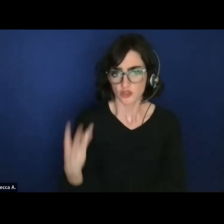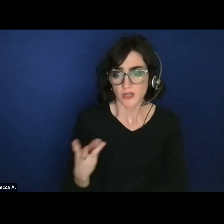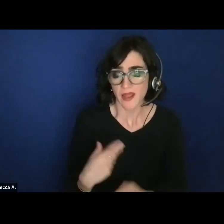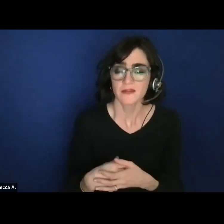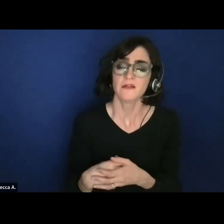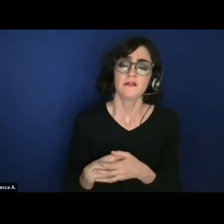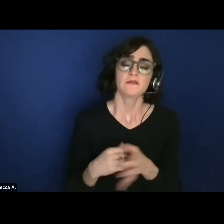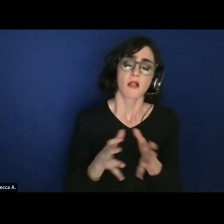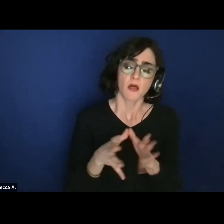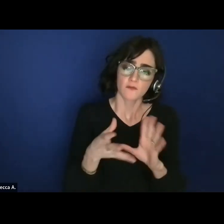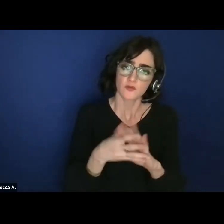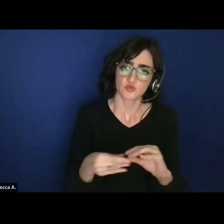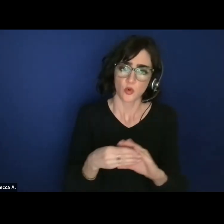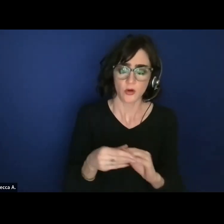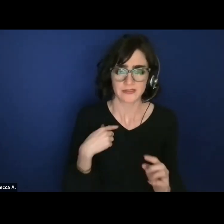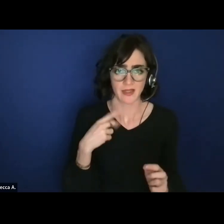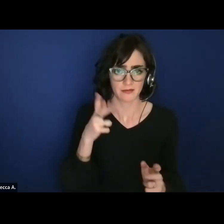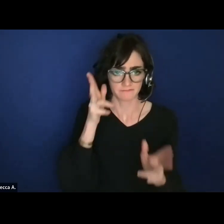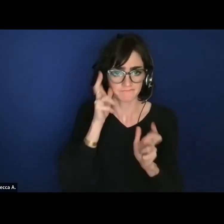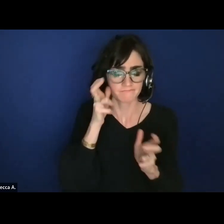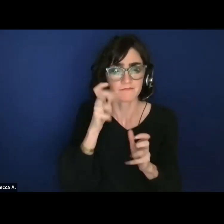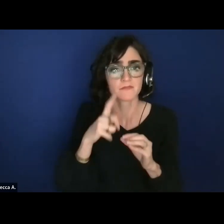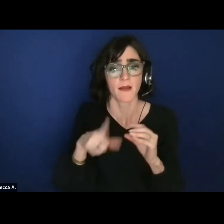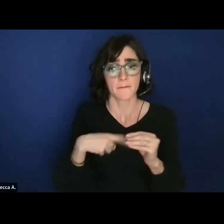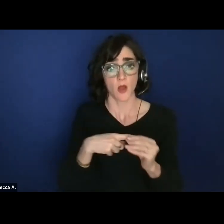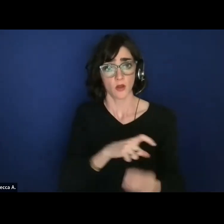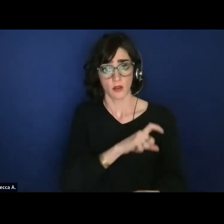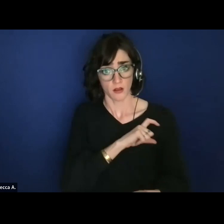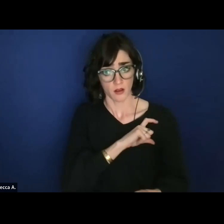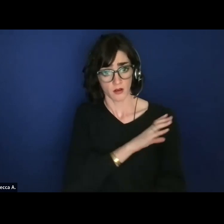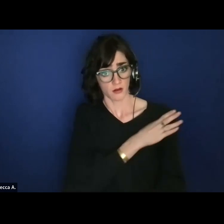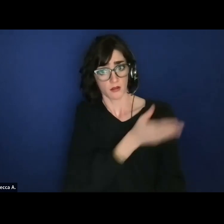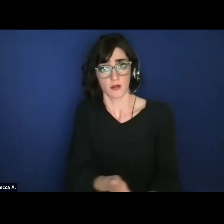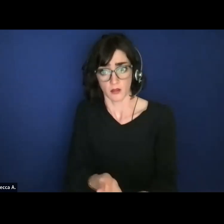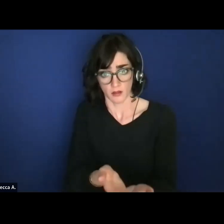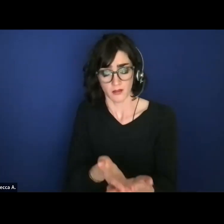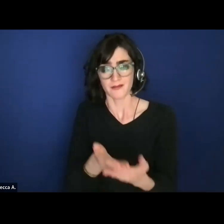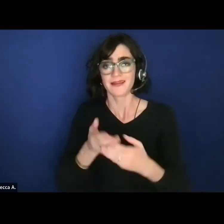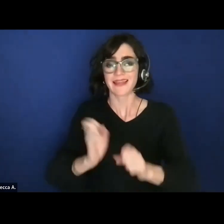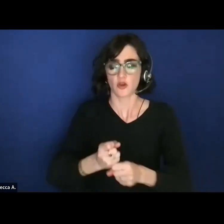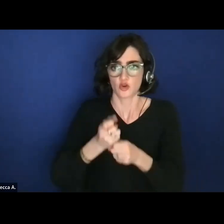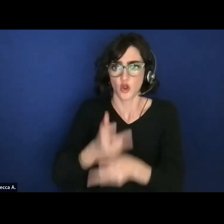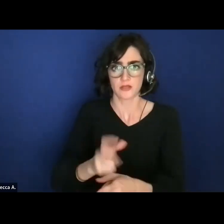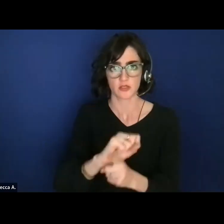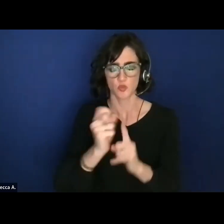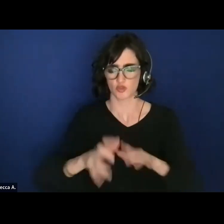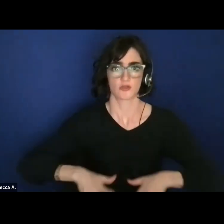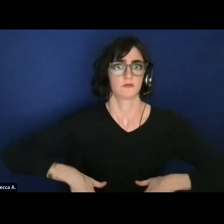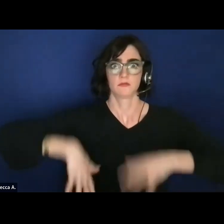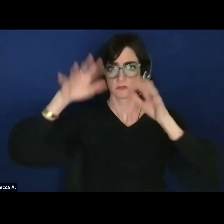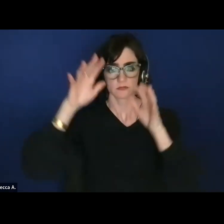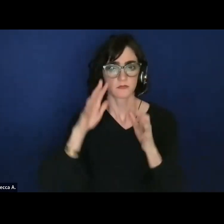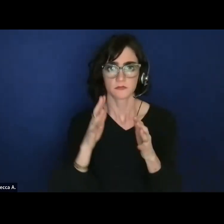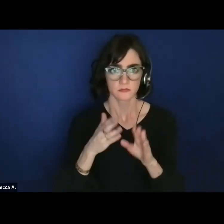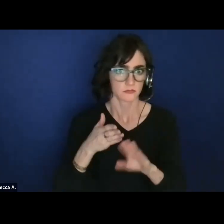to do with arrival of an officer on the scene in and of itself, right, can be an escalating event. And just